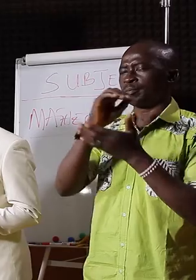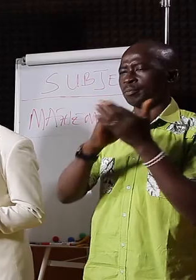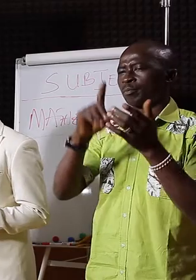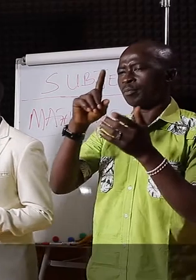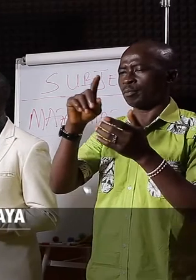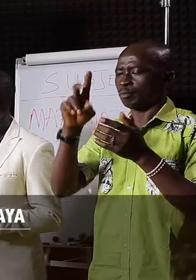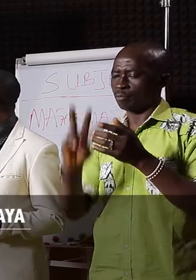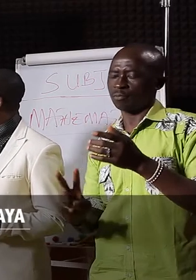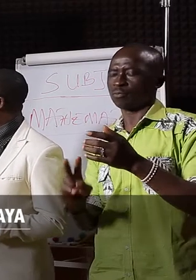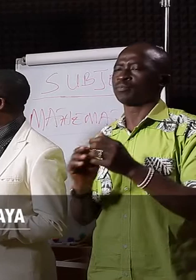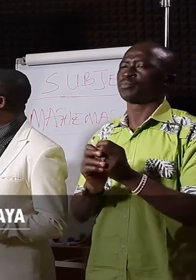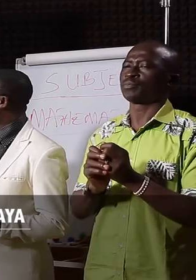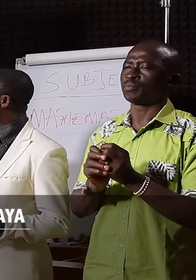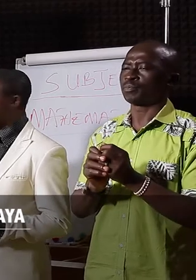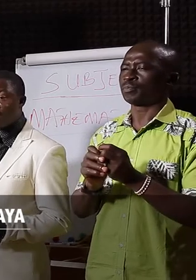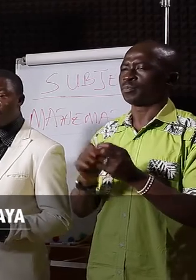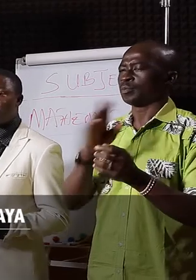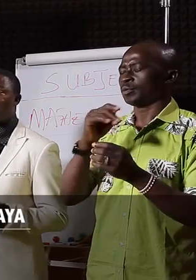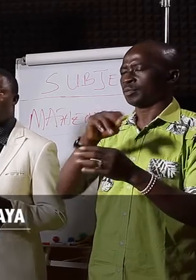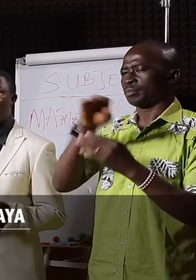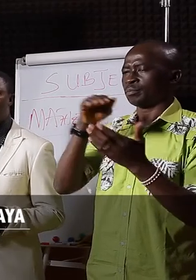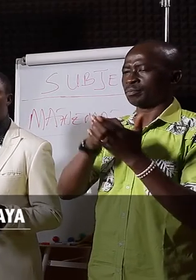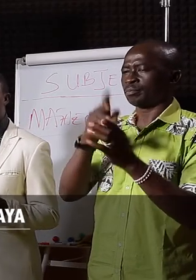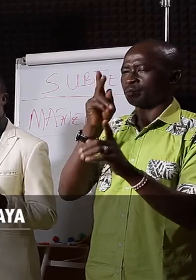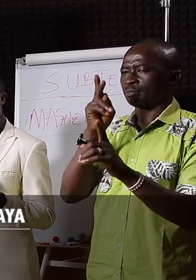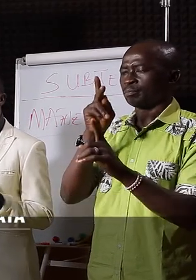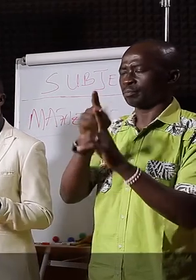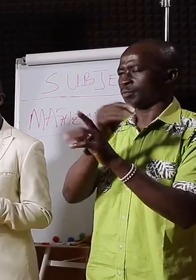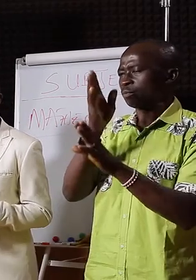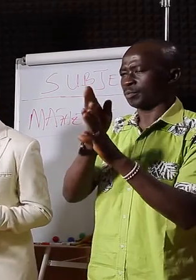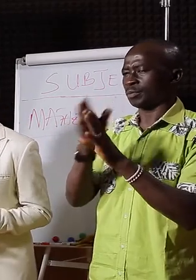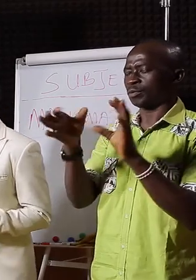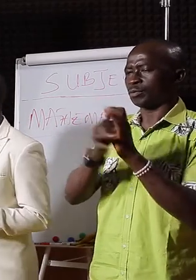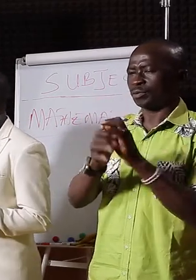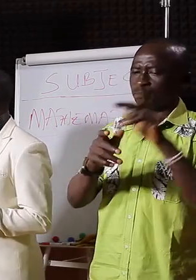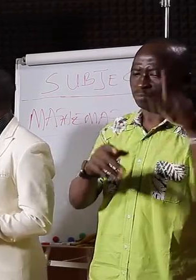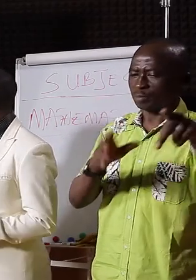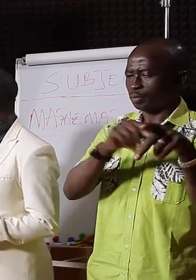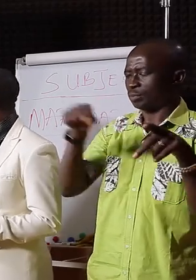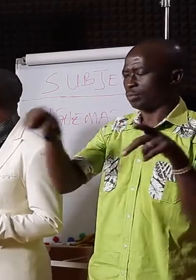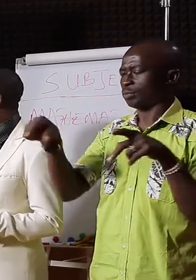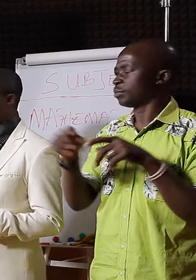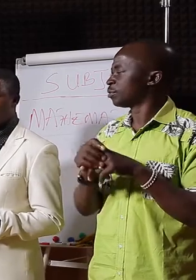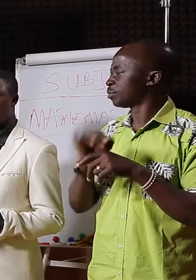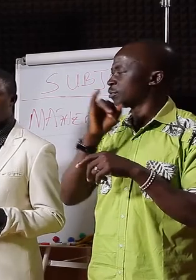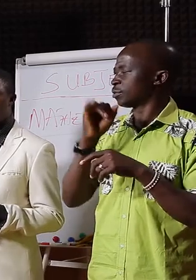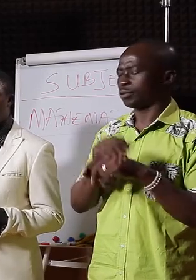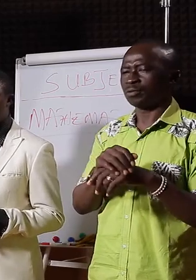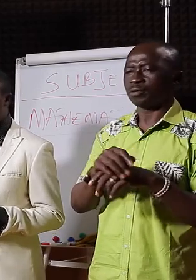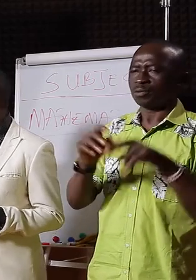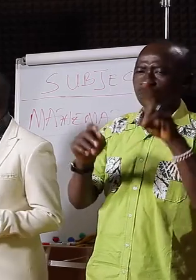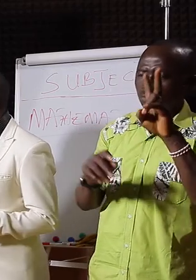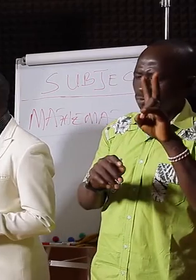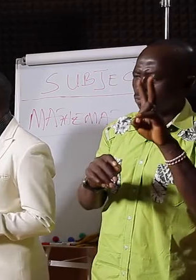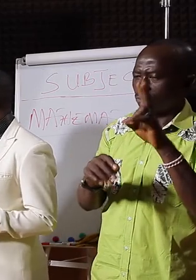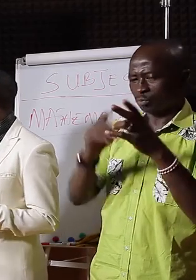2. Hence, the coordinate of the midpoint of the line joining point P and Q is